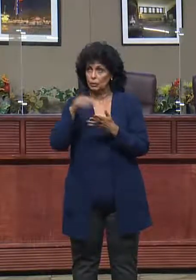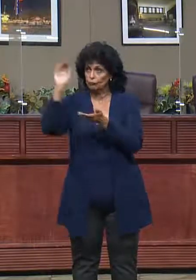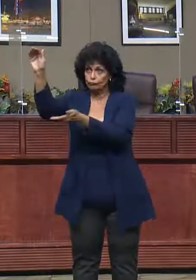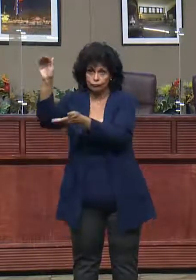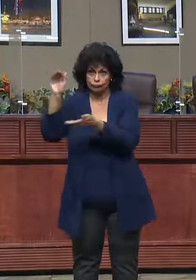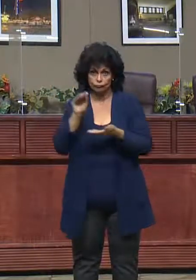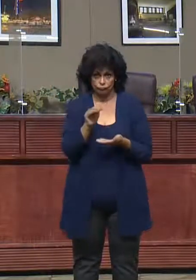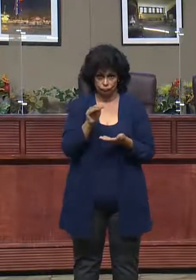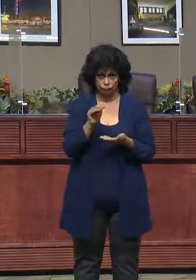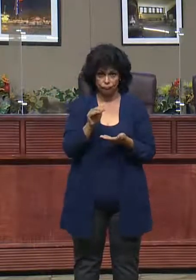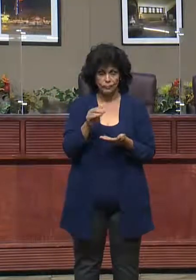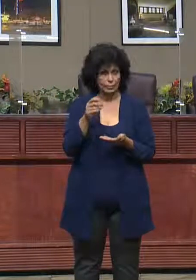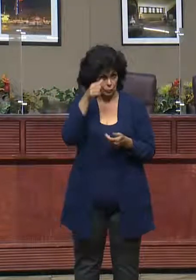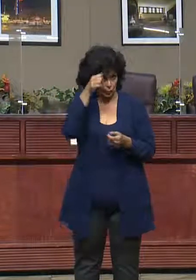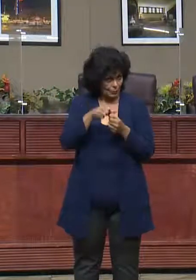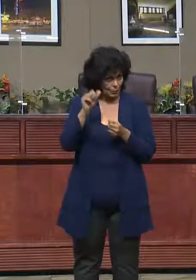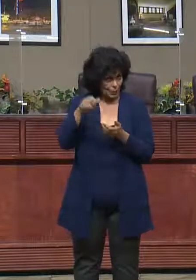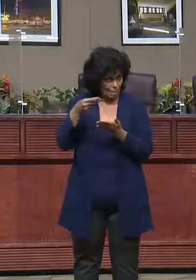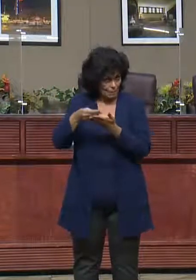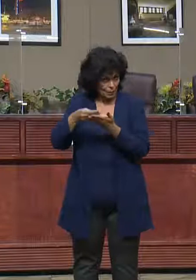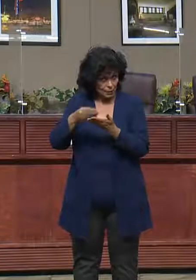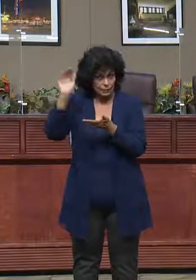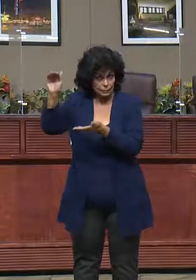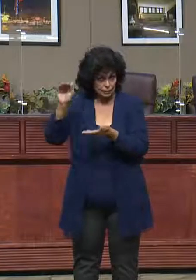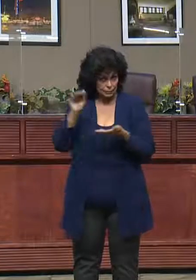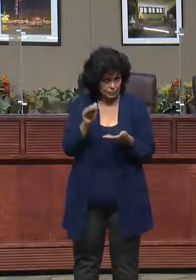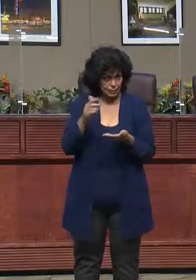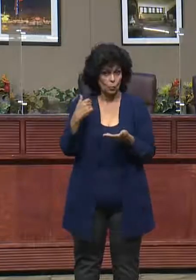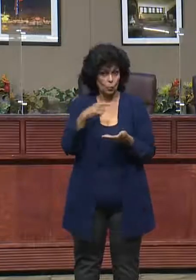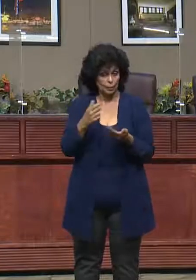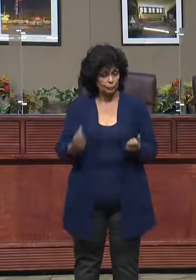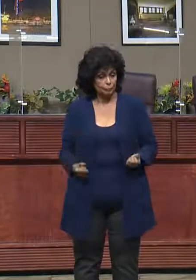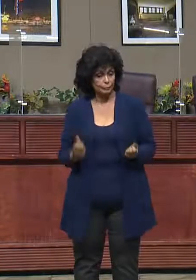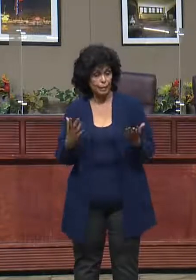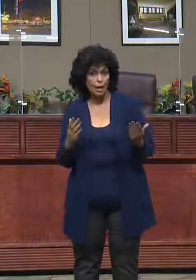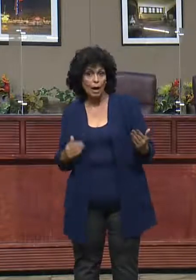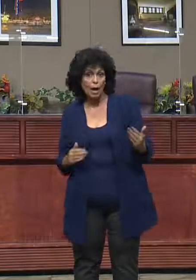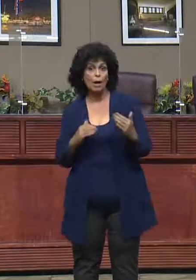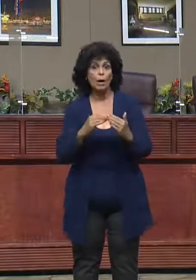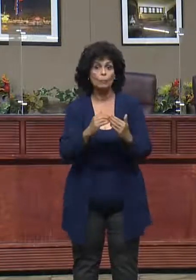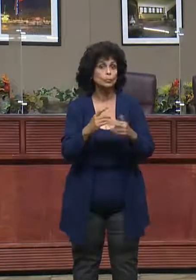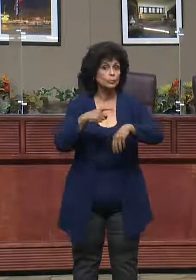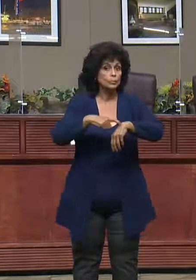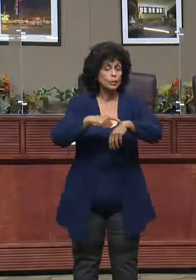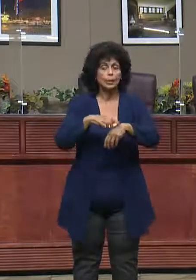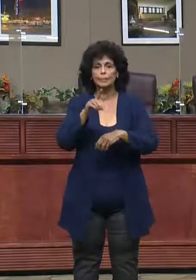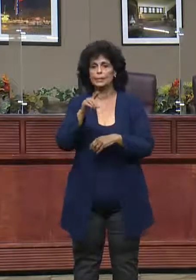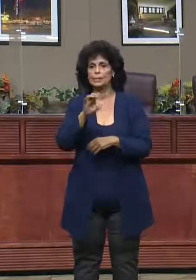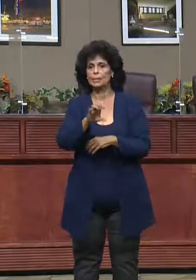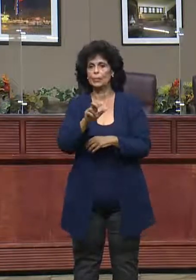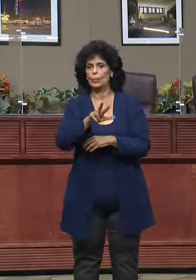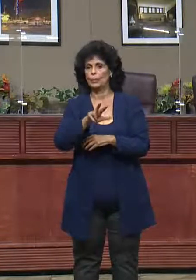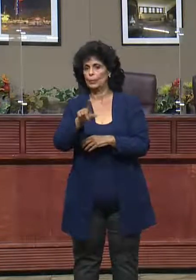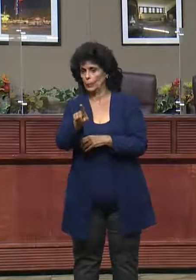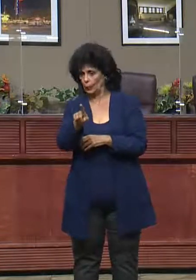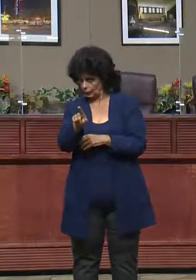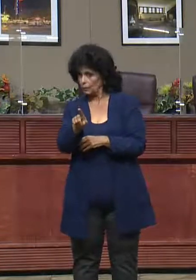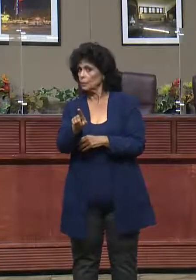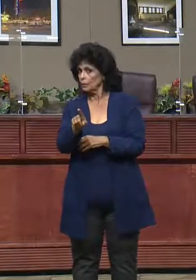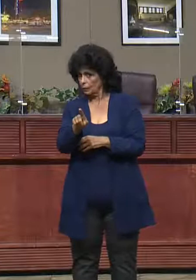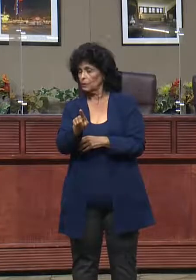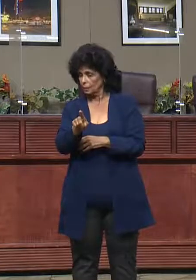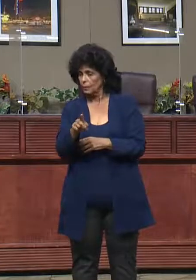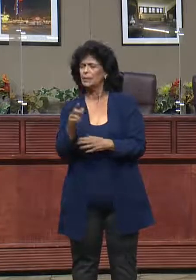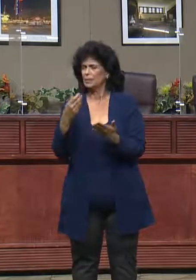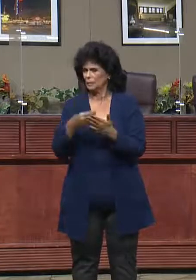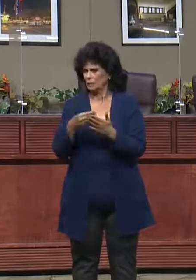remember we had until December the 30th to spend the $243.2 million that the federal government provided